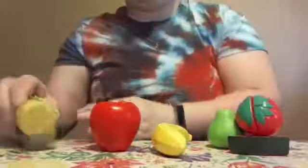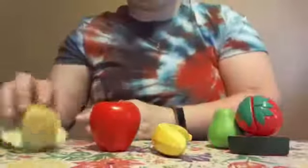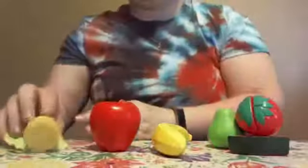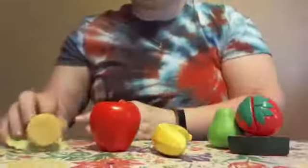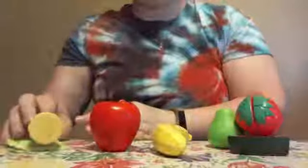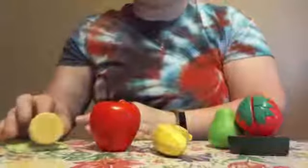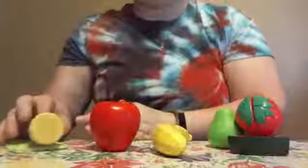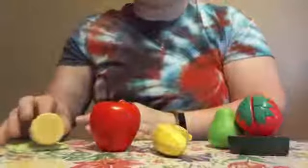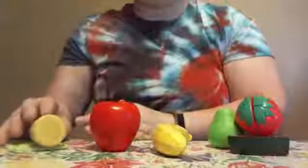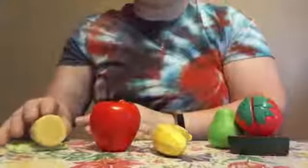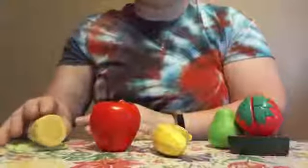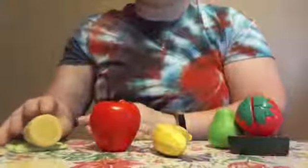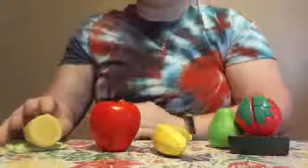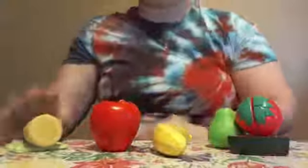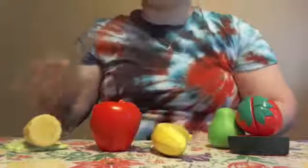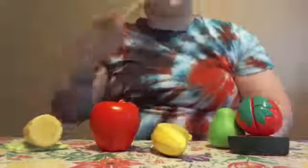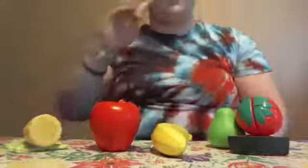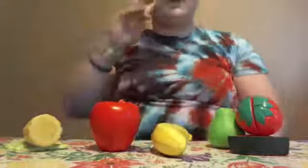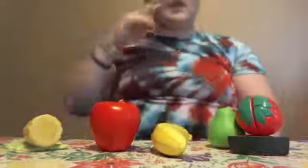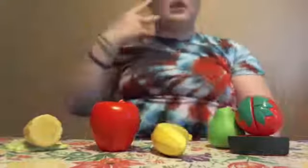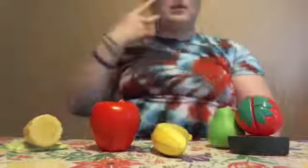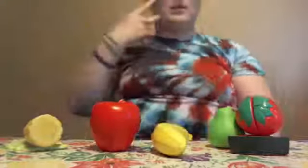our vegetables. All